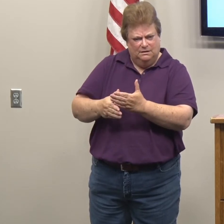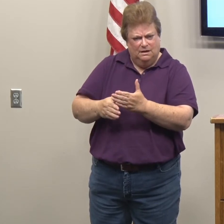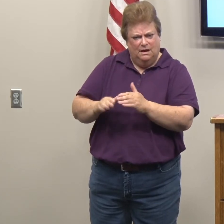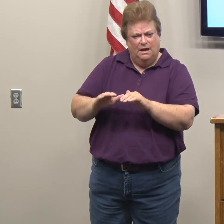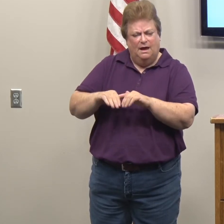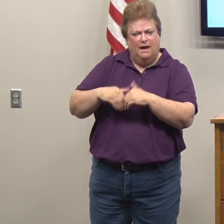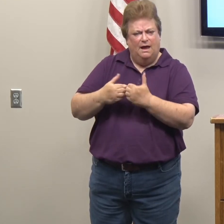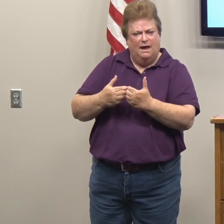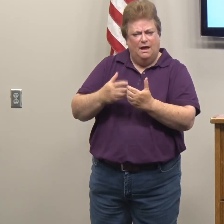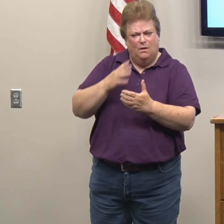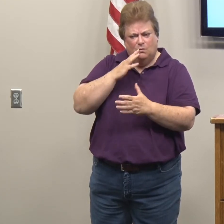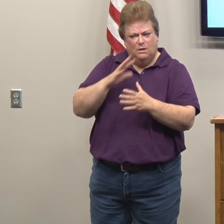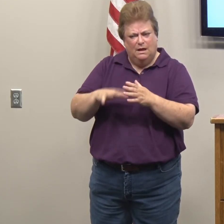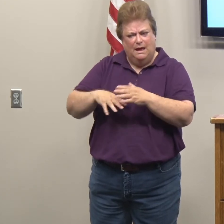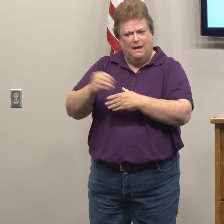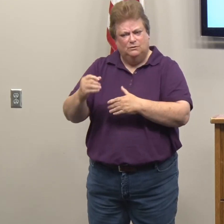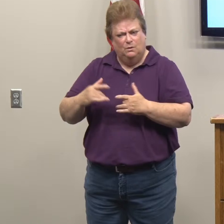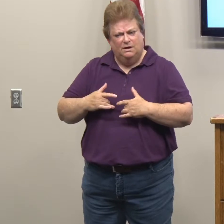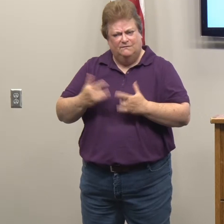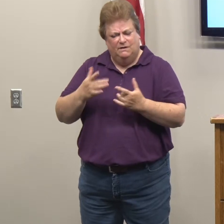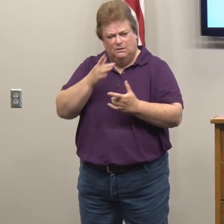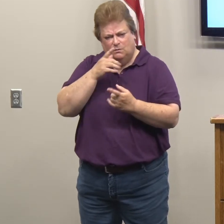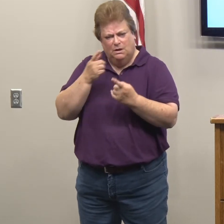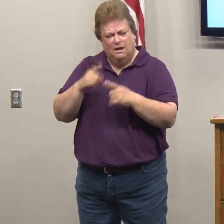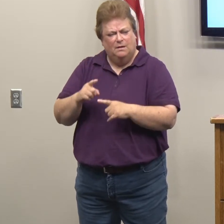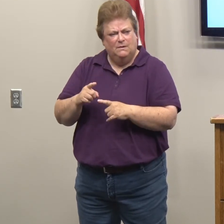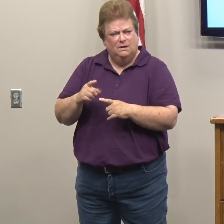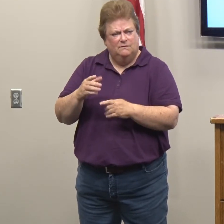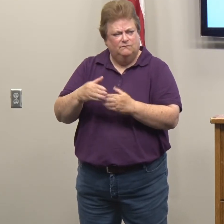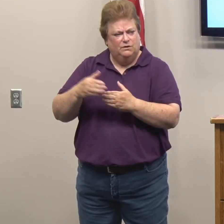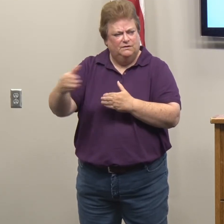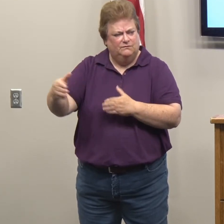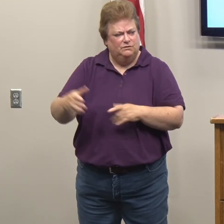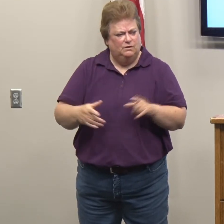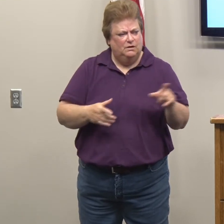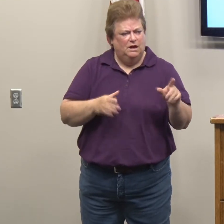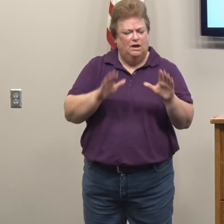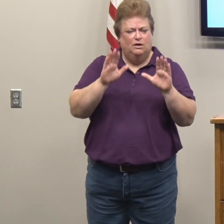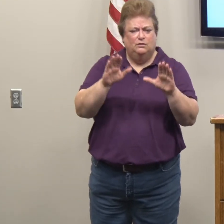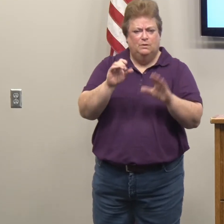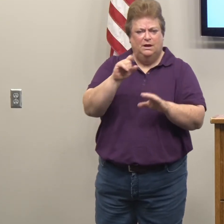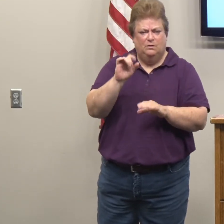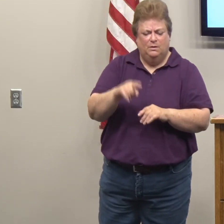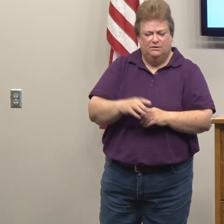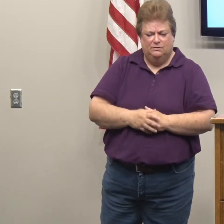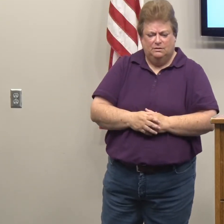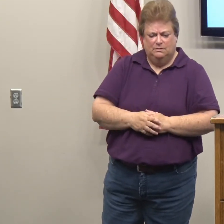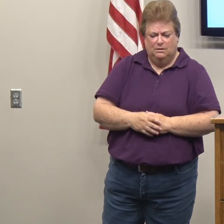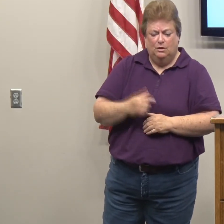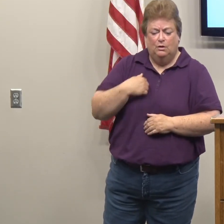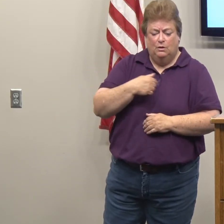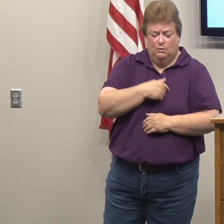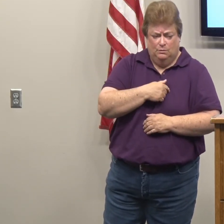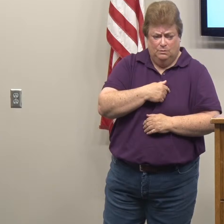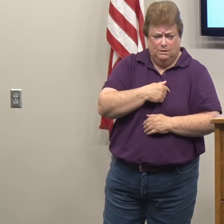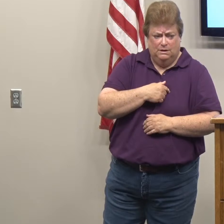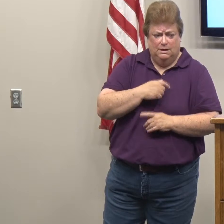and indoor events are going to work in the future. Great question, Nick. Yes, we have